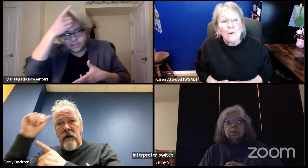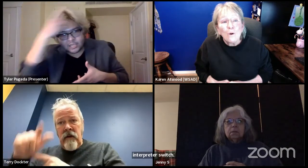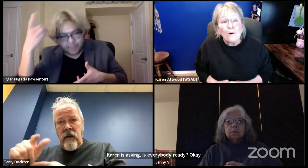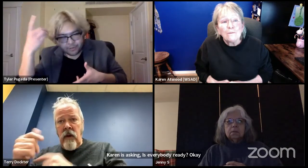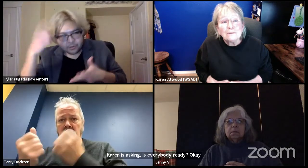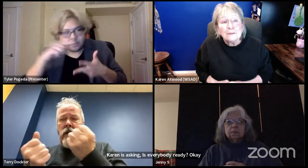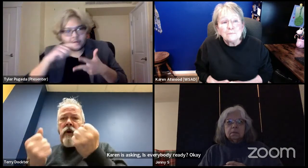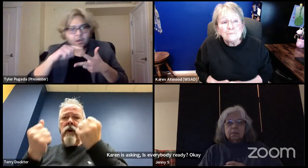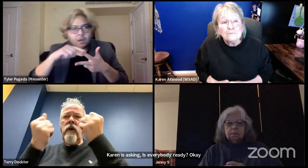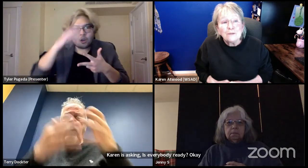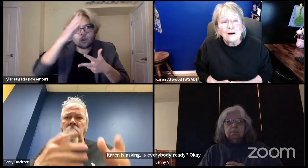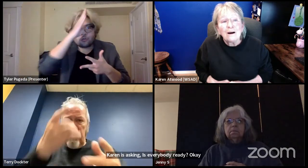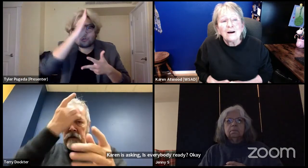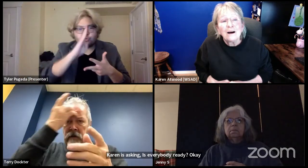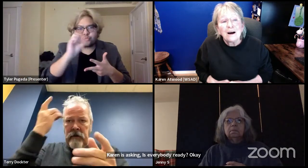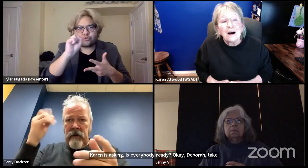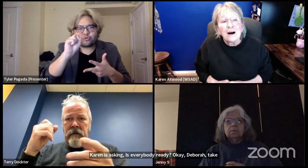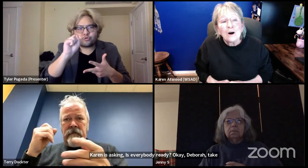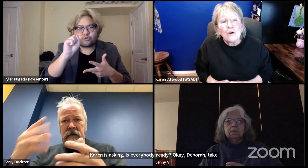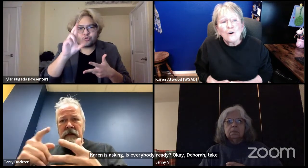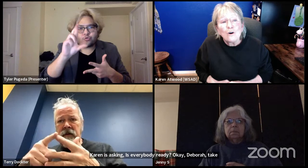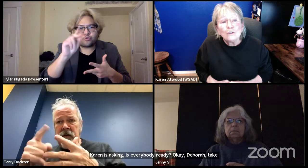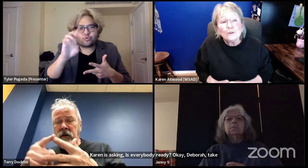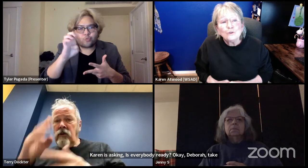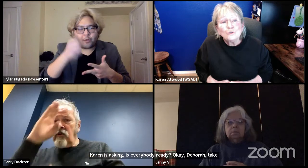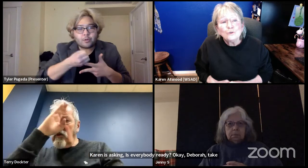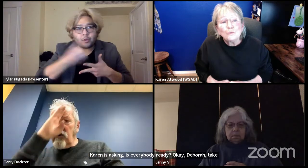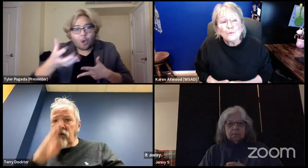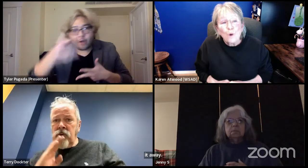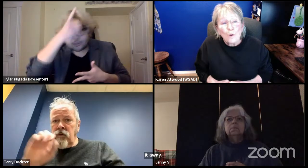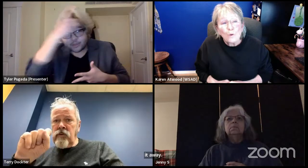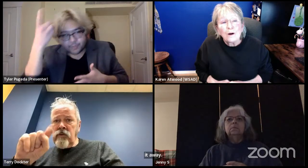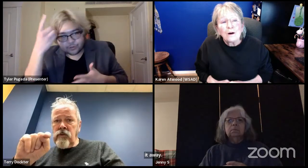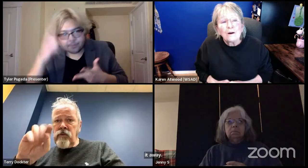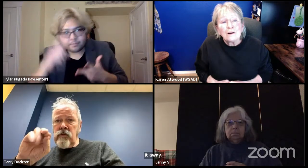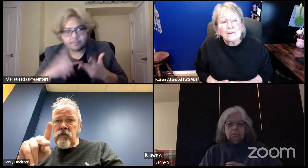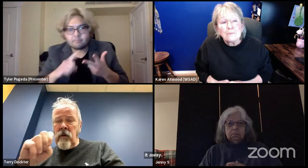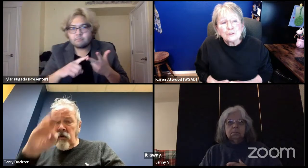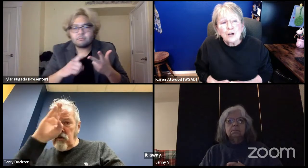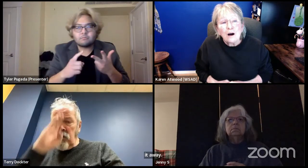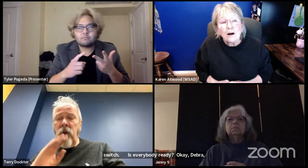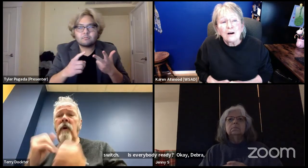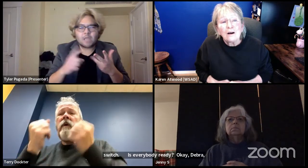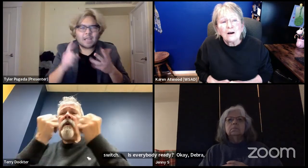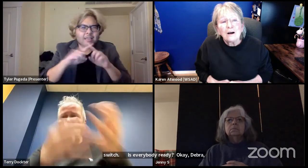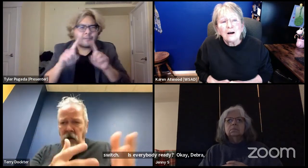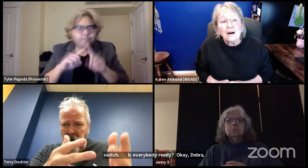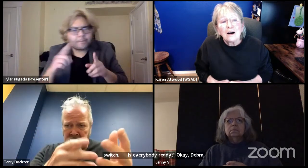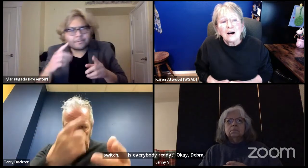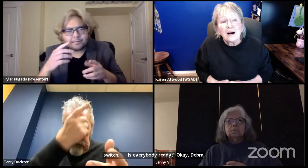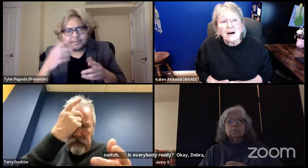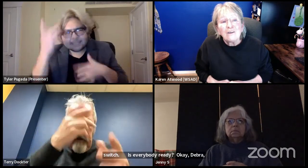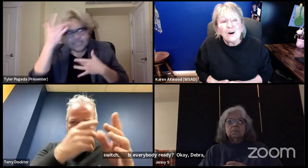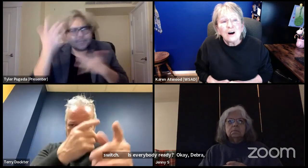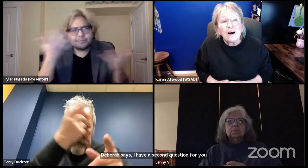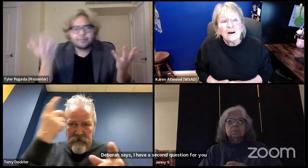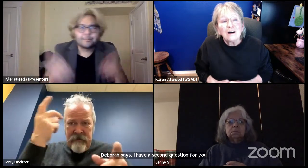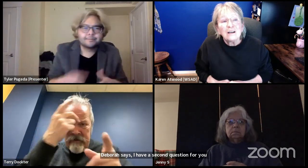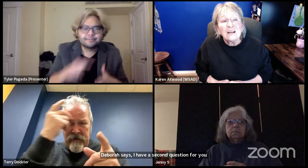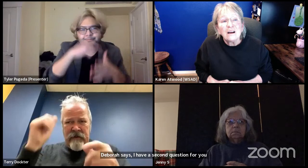But when it comes to Alzheimer's, we know that Alzheimer's usually leads to dementia. Okay, we also know stroke can